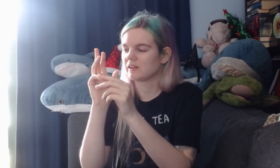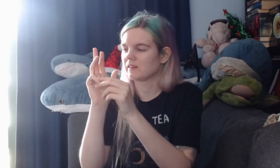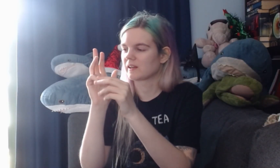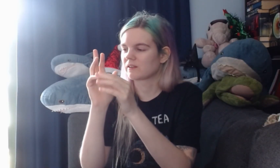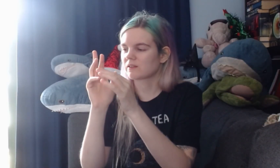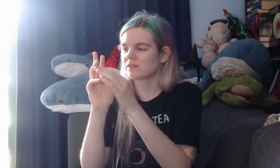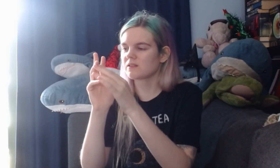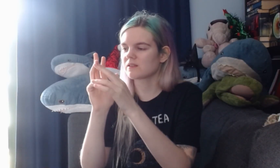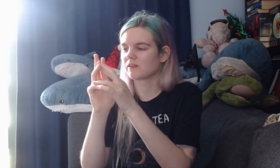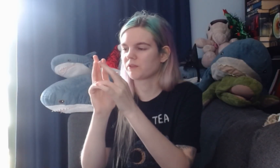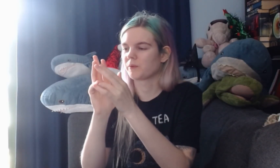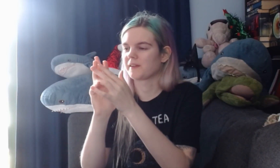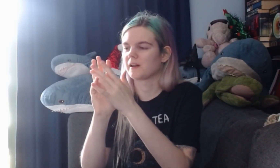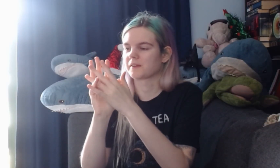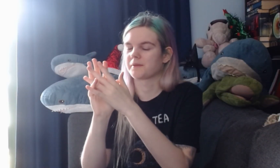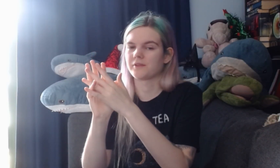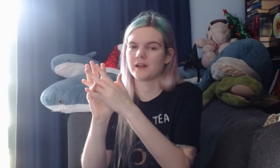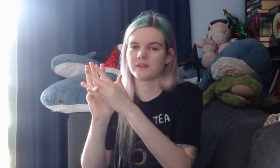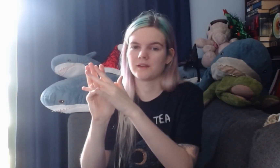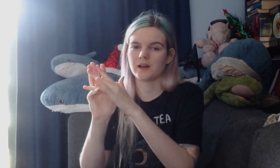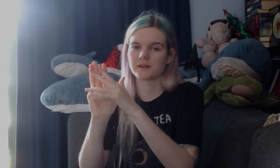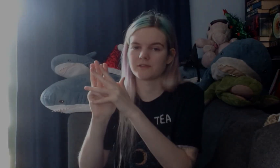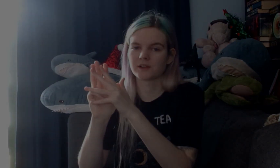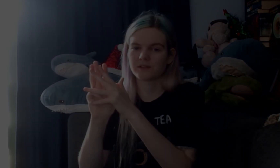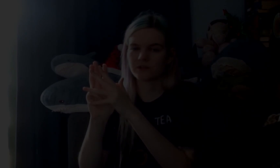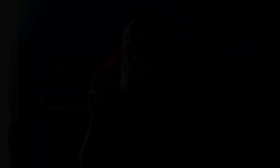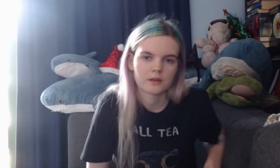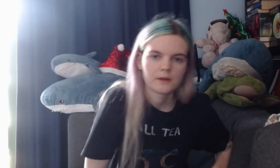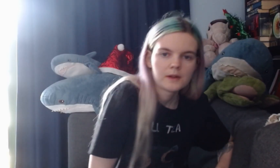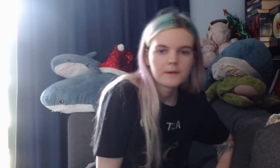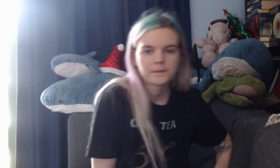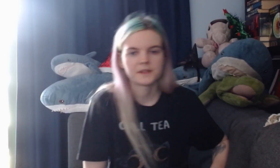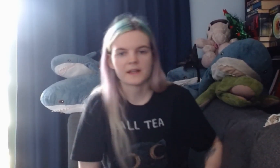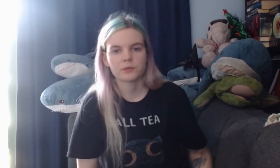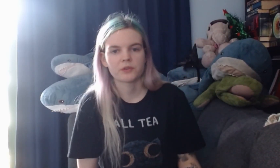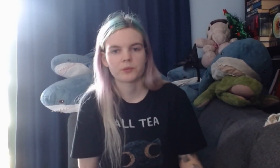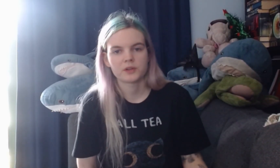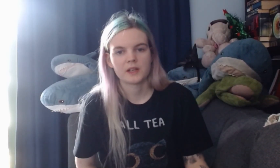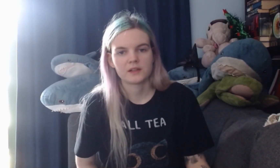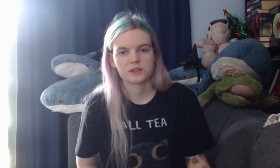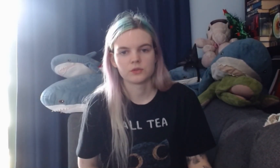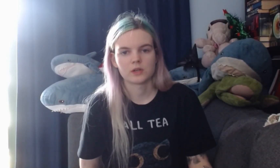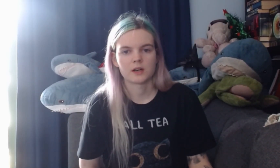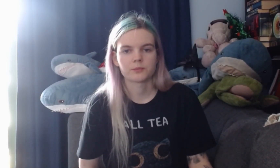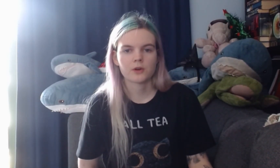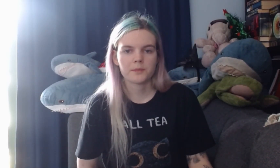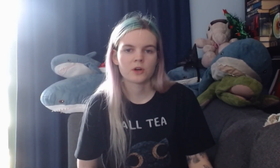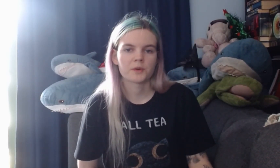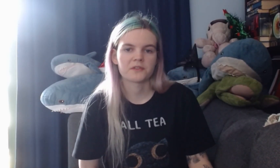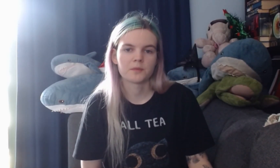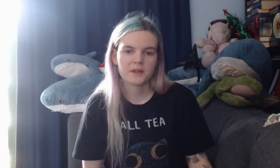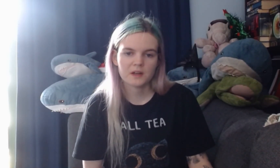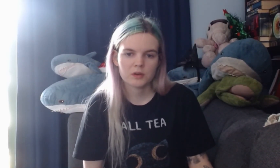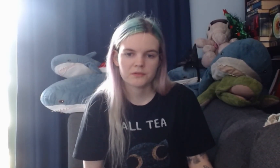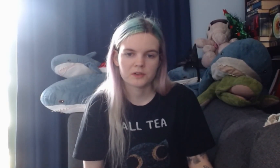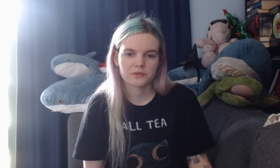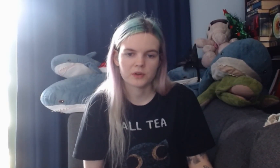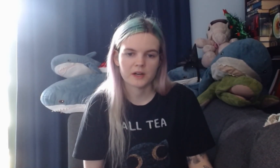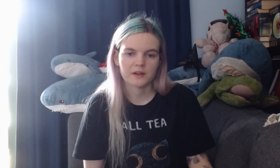like this, while the other fingers are straight. The next one is one that you are probably already familiar with if you have